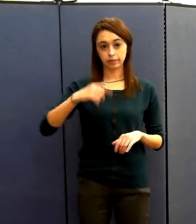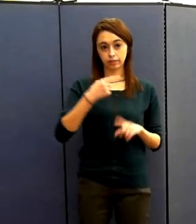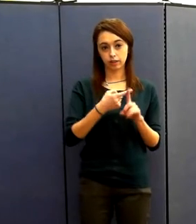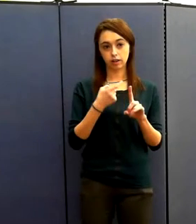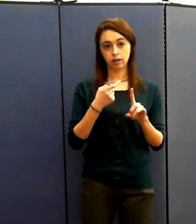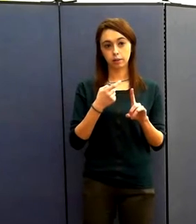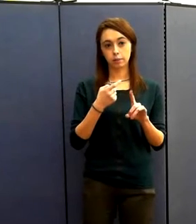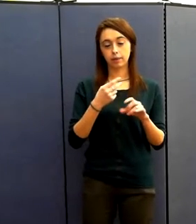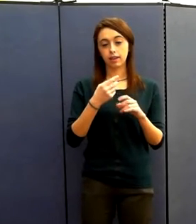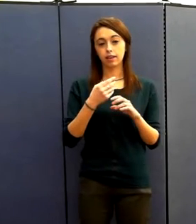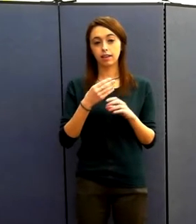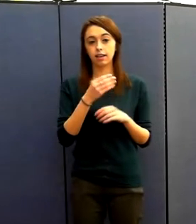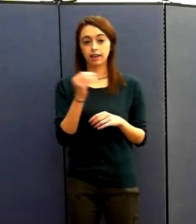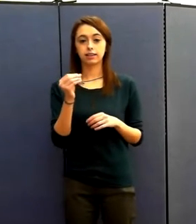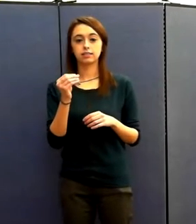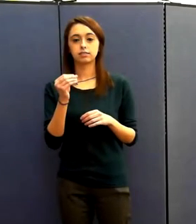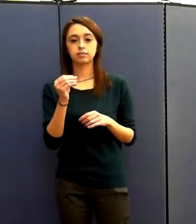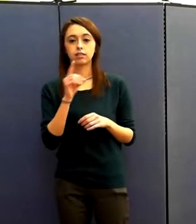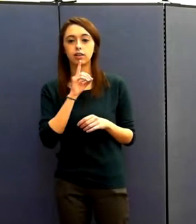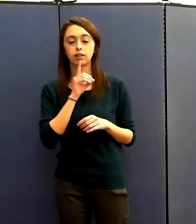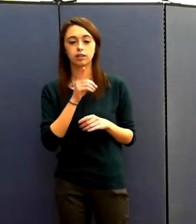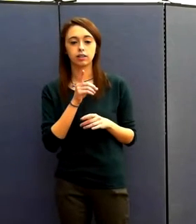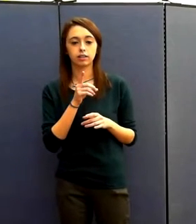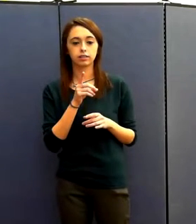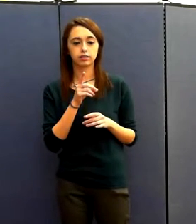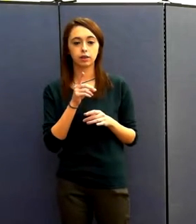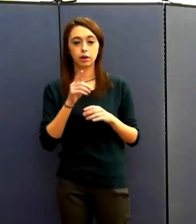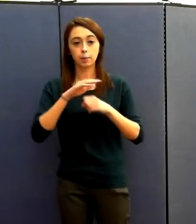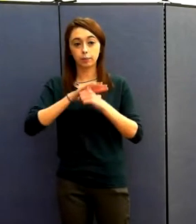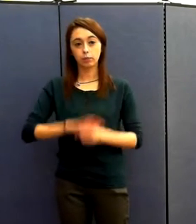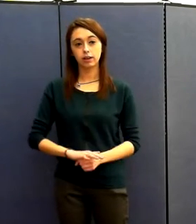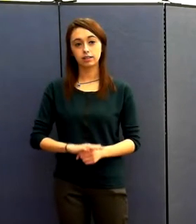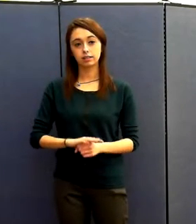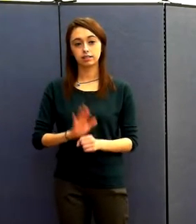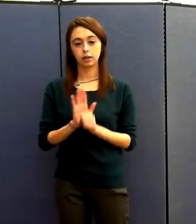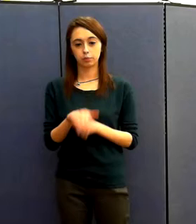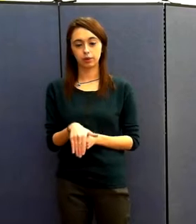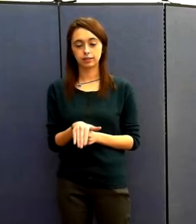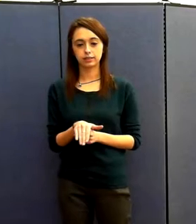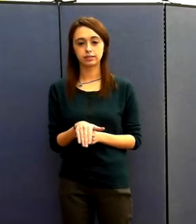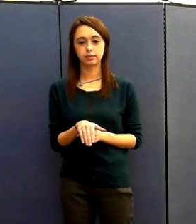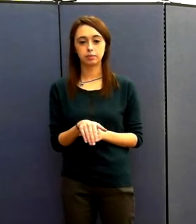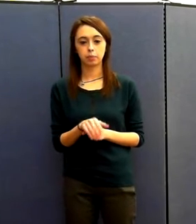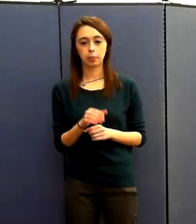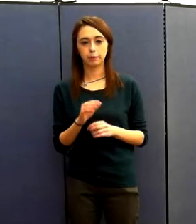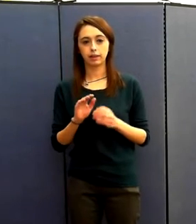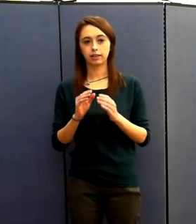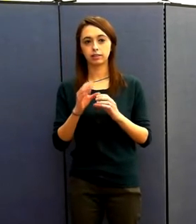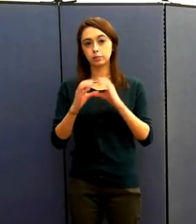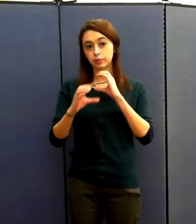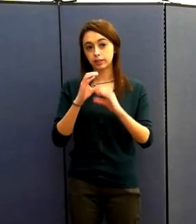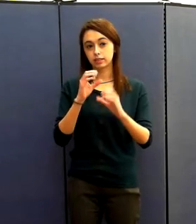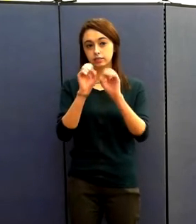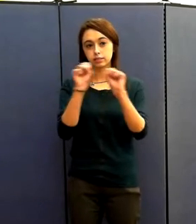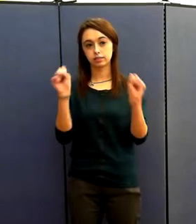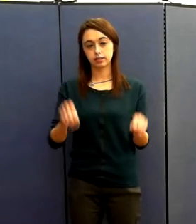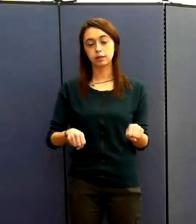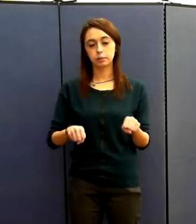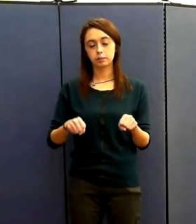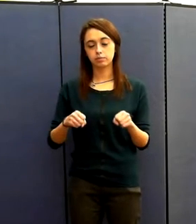are oppressed by cultural systems of which they are a part, thus advocating